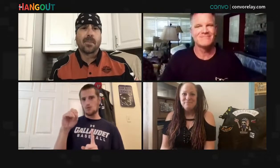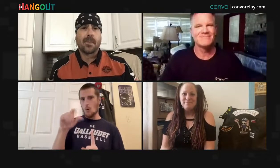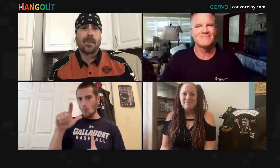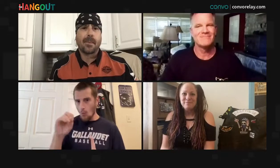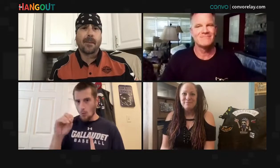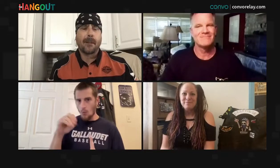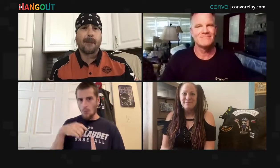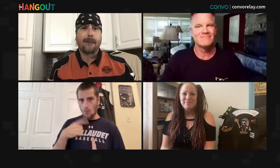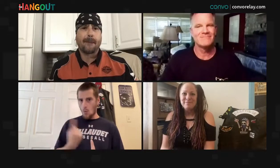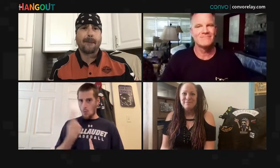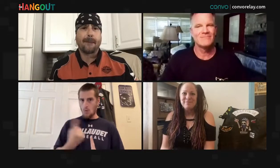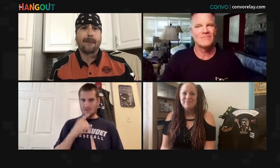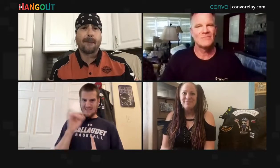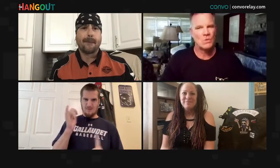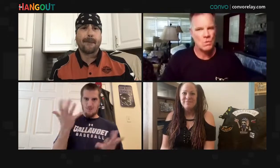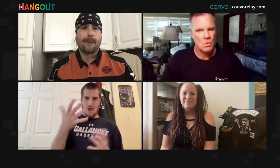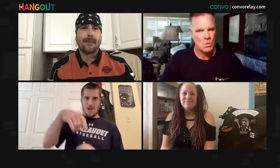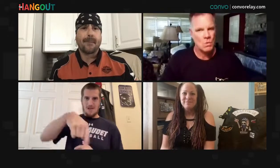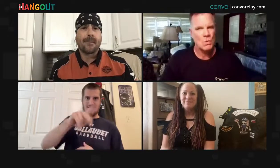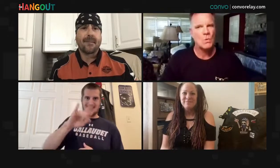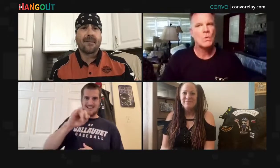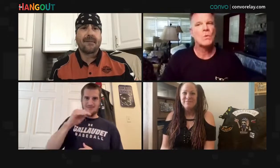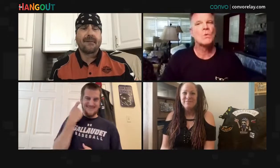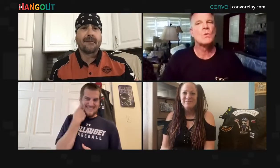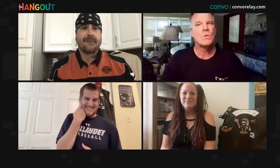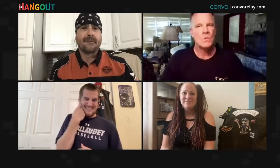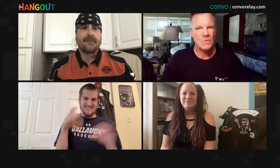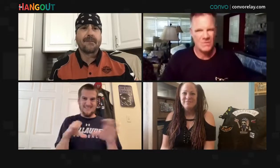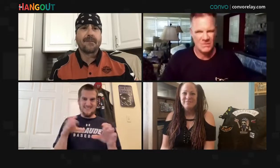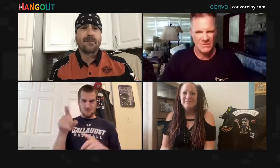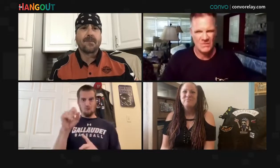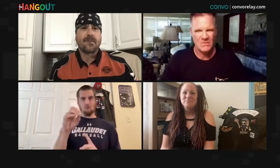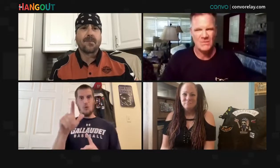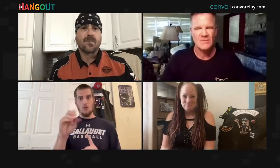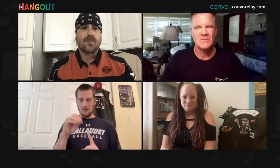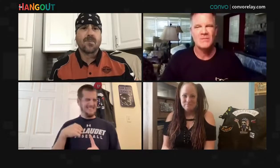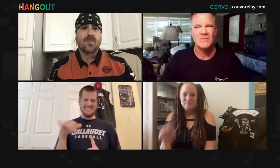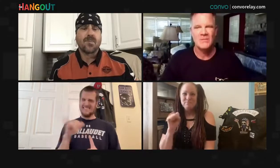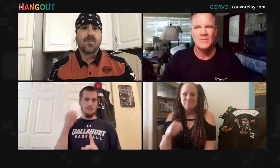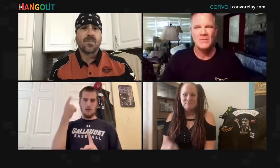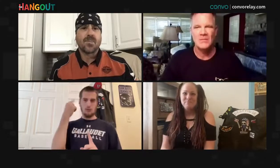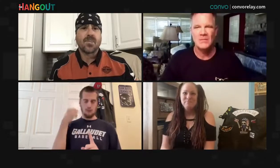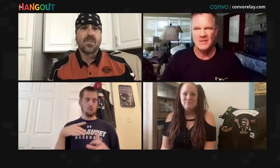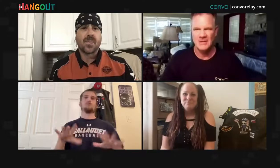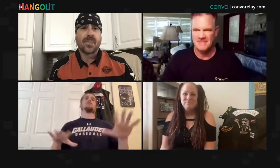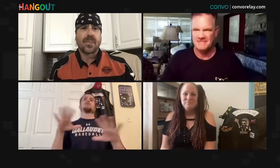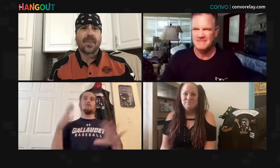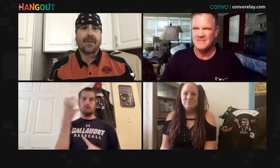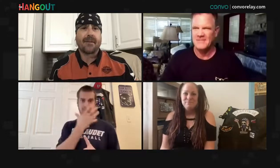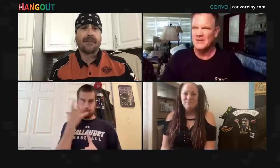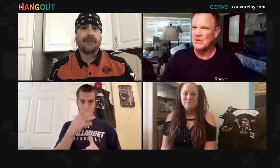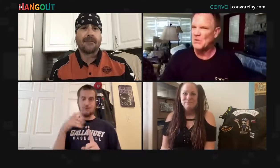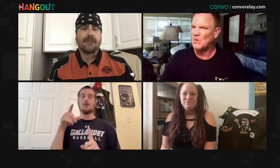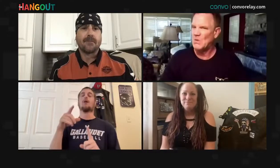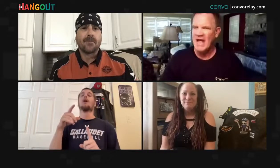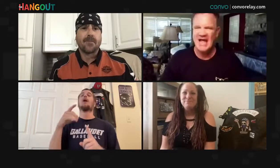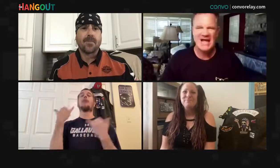And I went over there last year, and just like what Kim just did solo, I did the same thing last year, and it